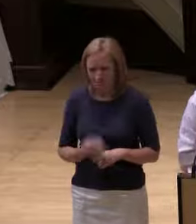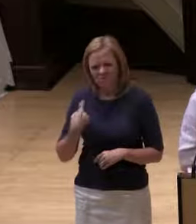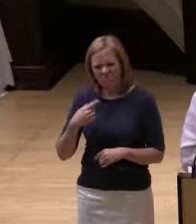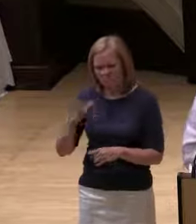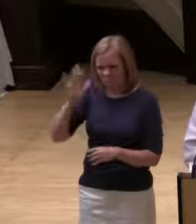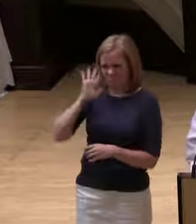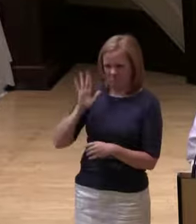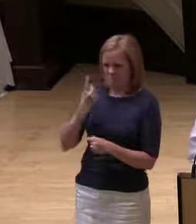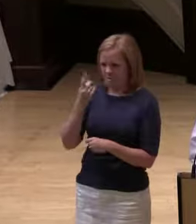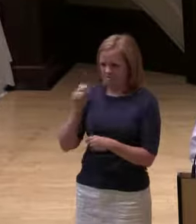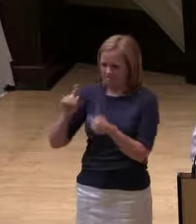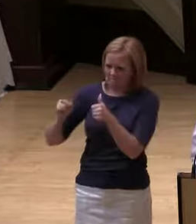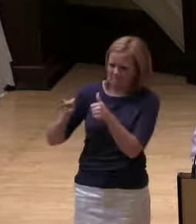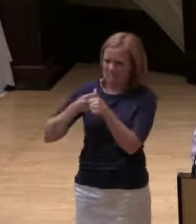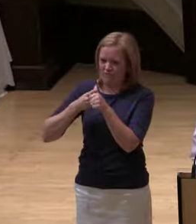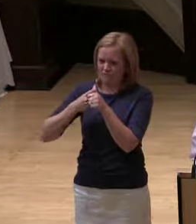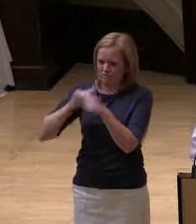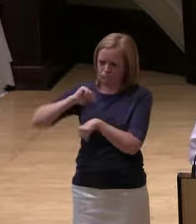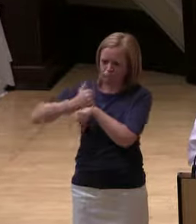at Spritus Christi. We began in